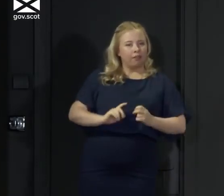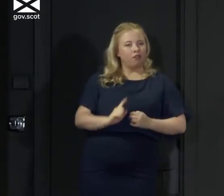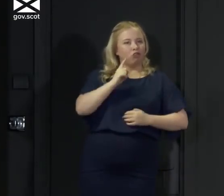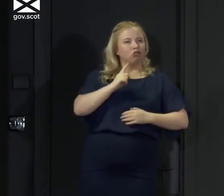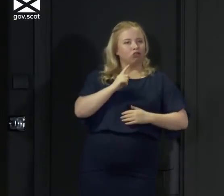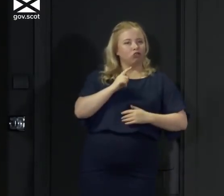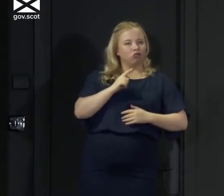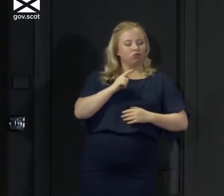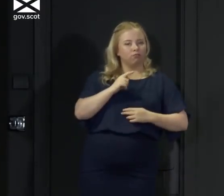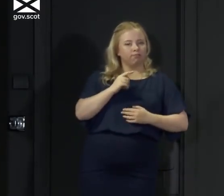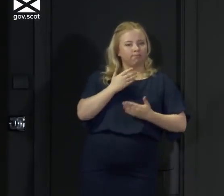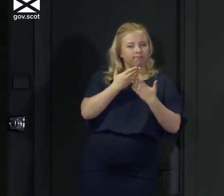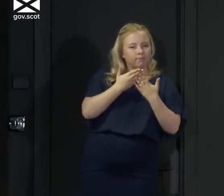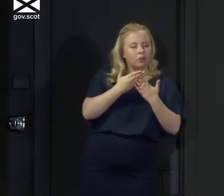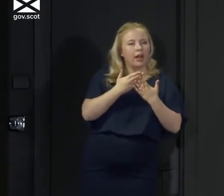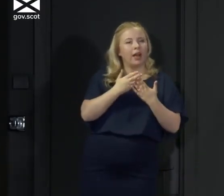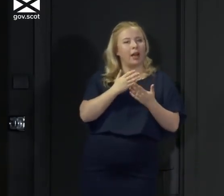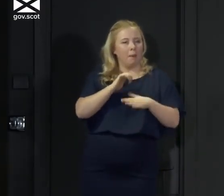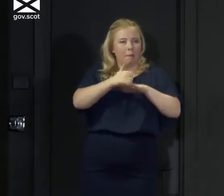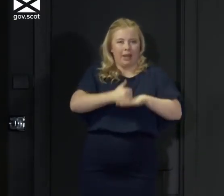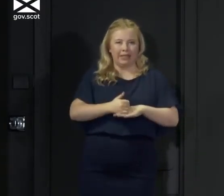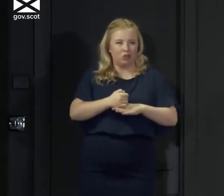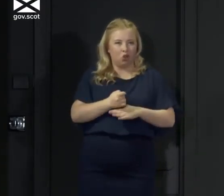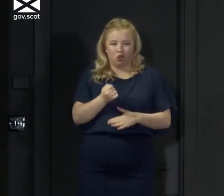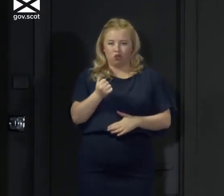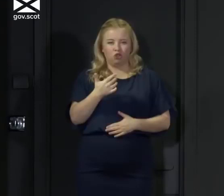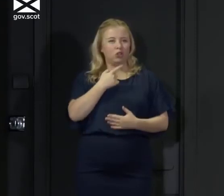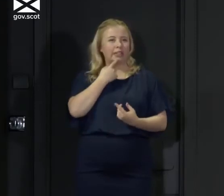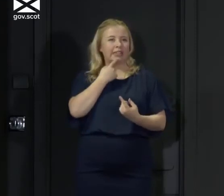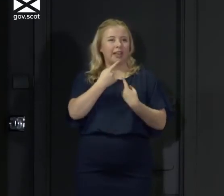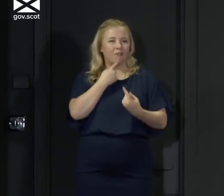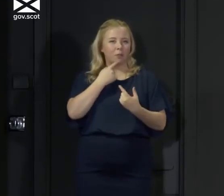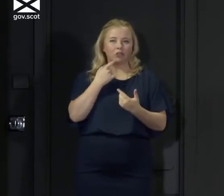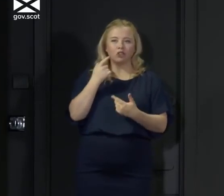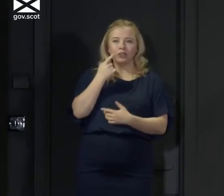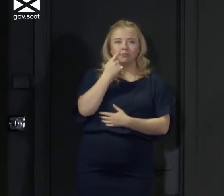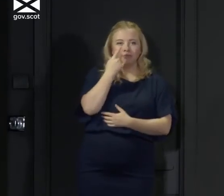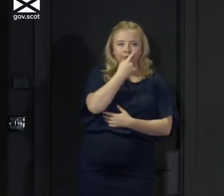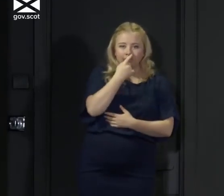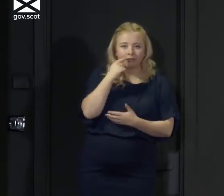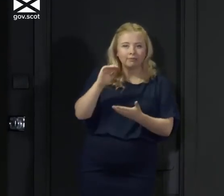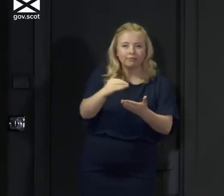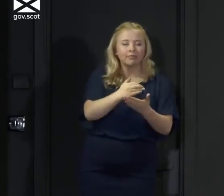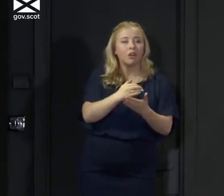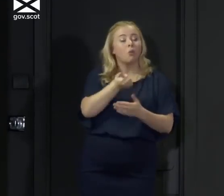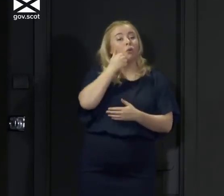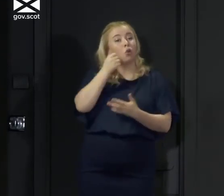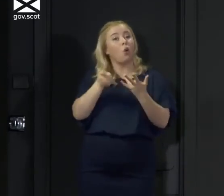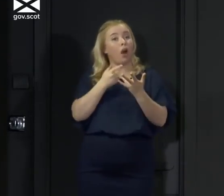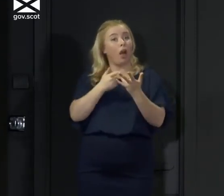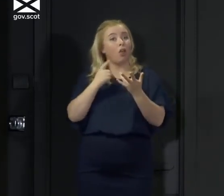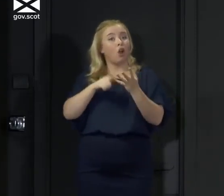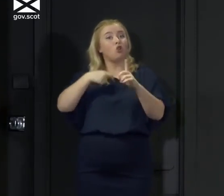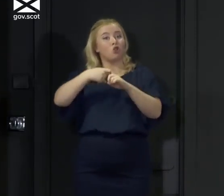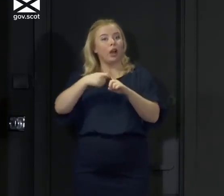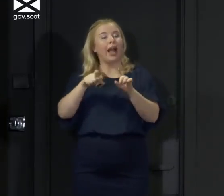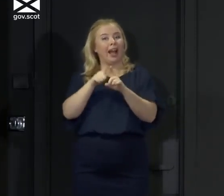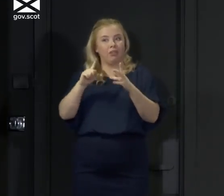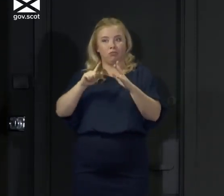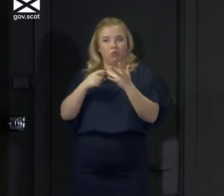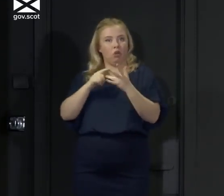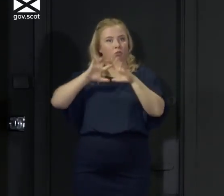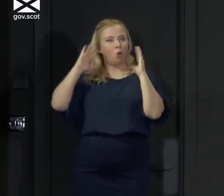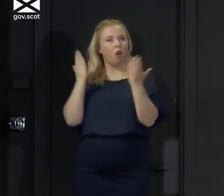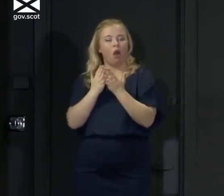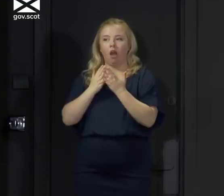are findings based on limited data. And we know that studies in other parts of the UK and indeed around the world have